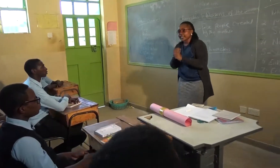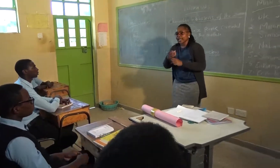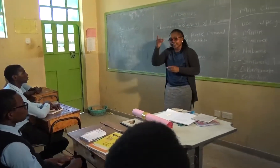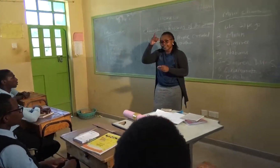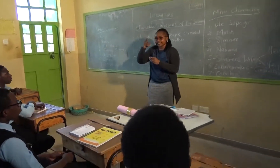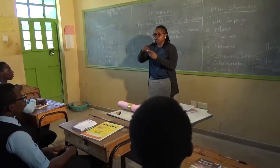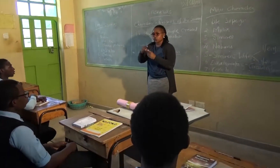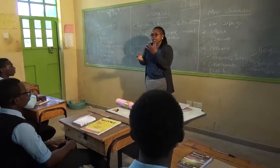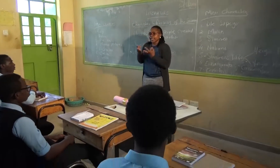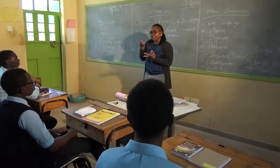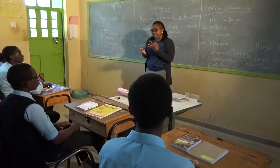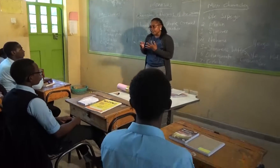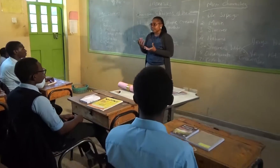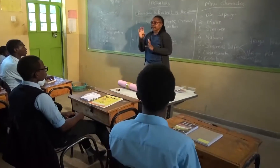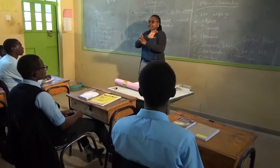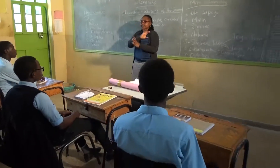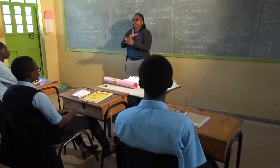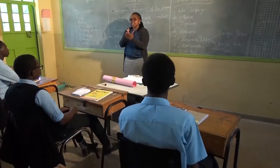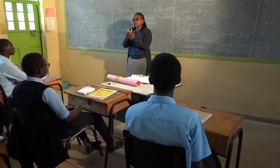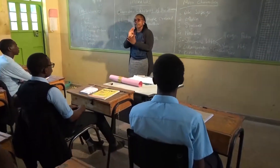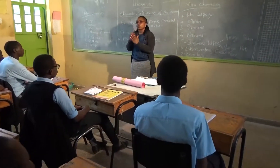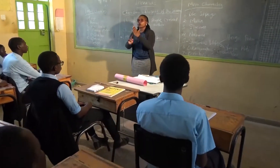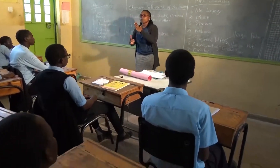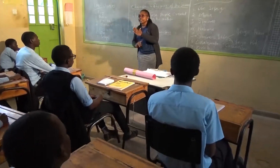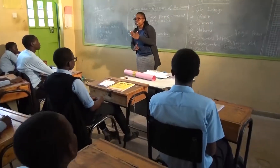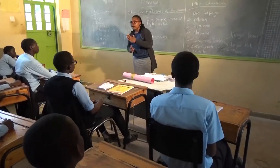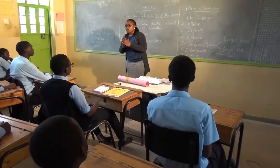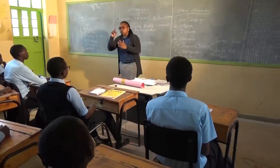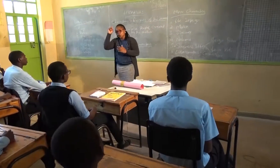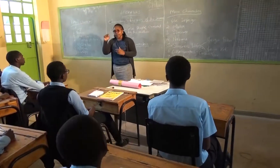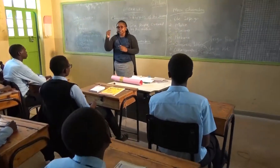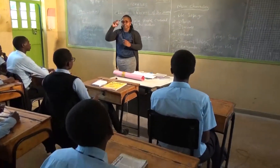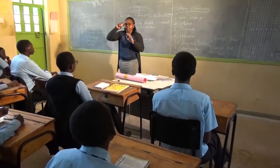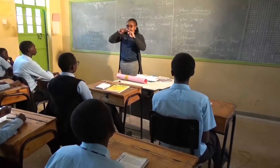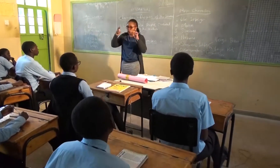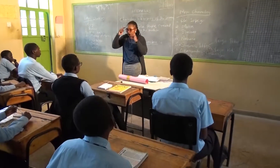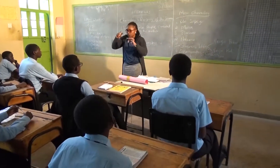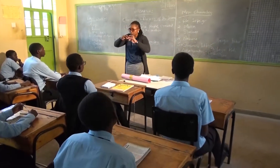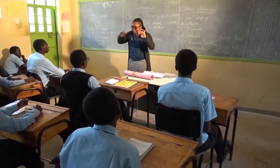a decision if the character is male or minor, you must look, you must